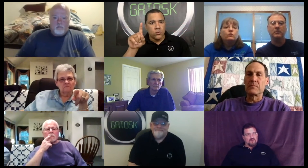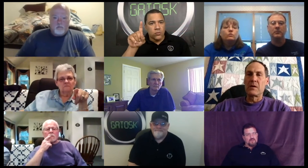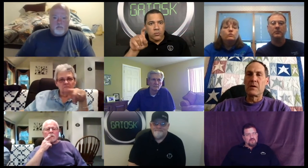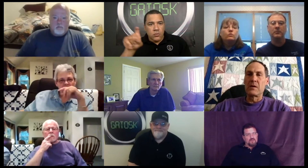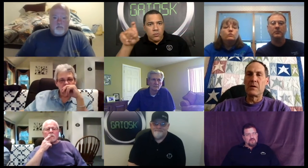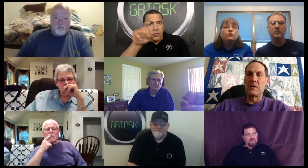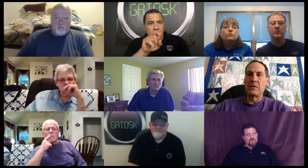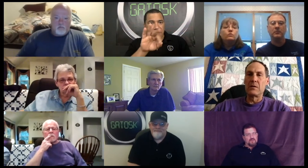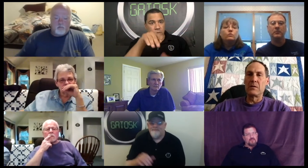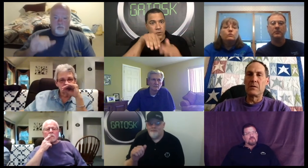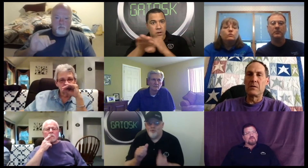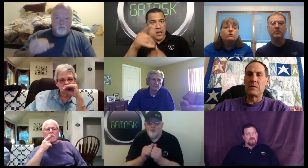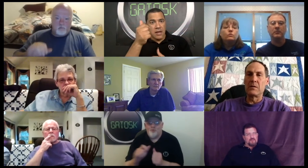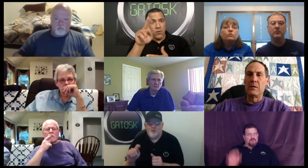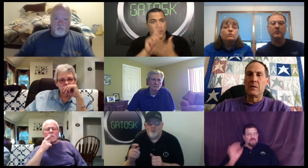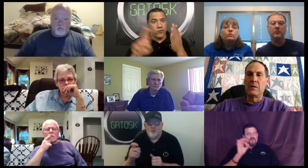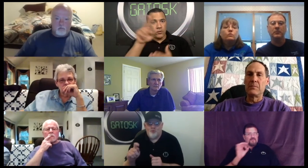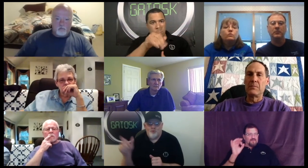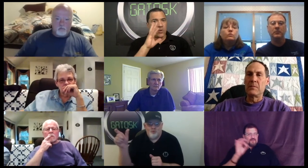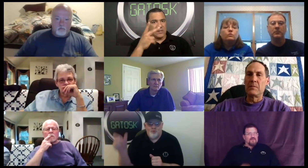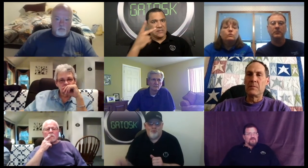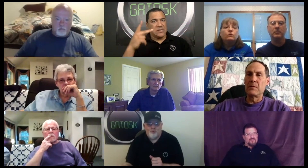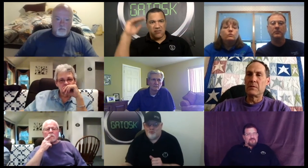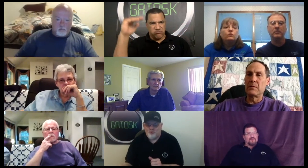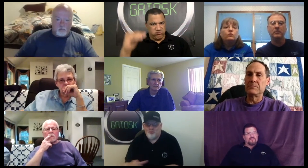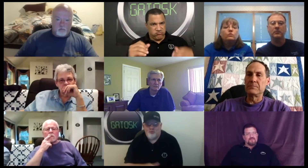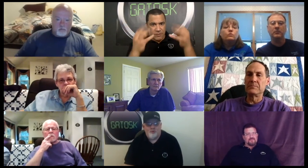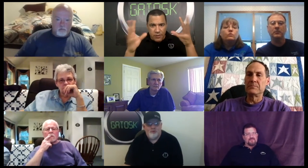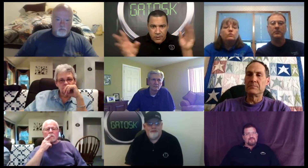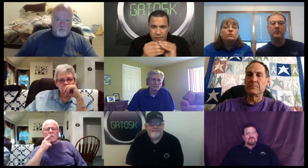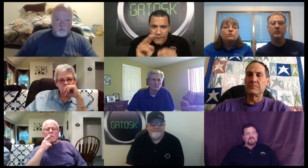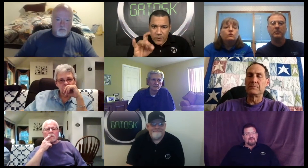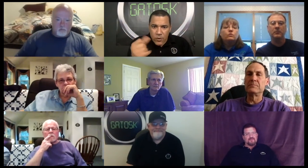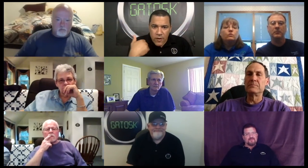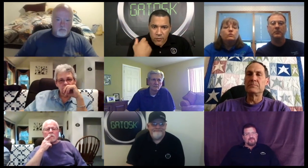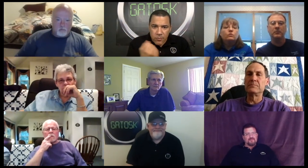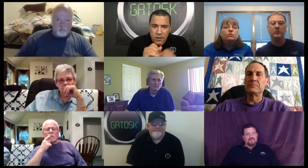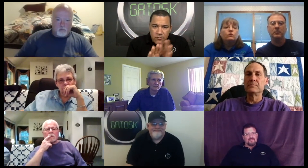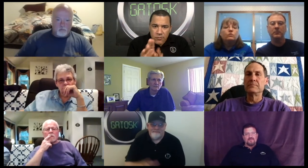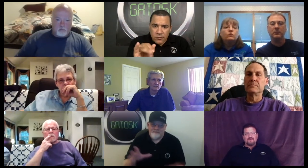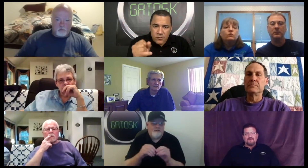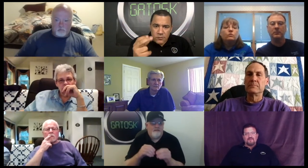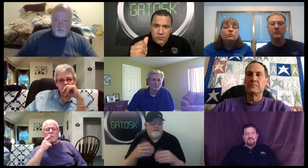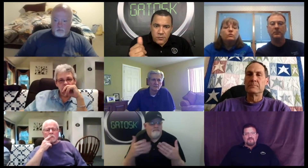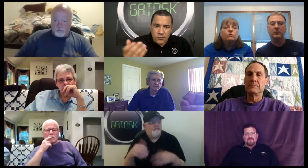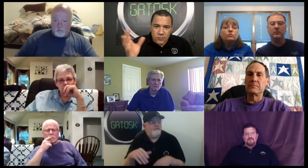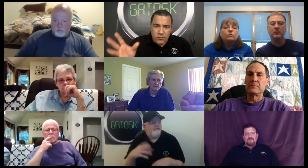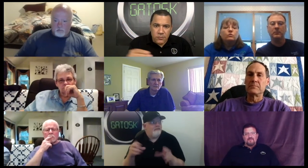without any signing. You just look at it. If you go to the Gatosk University, you will see a drop-down, like a whole bunch of videos. How many videos do we have